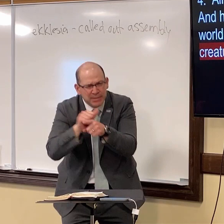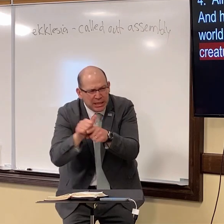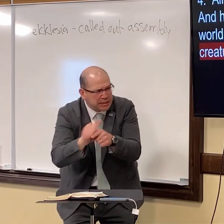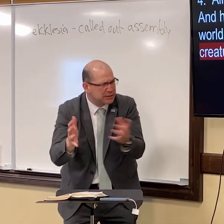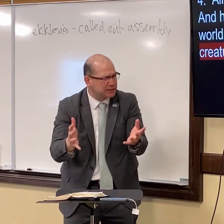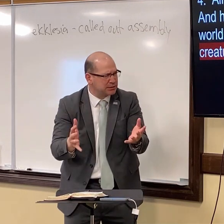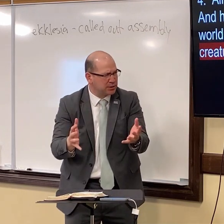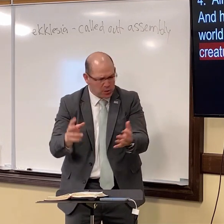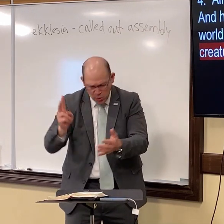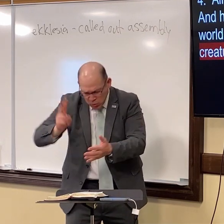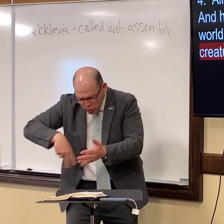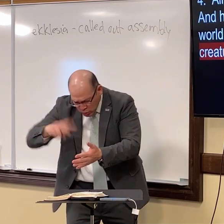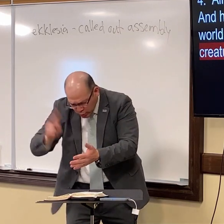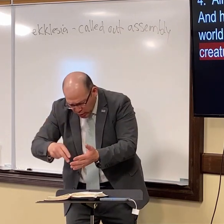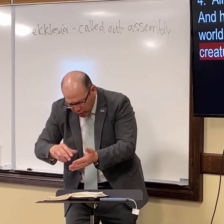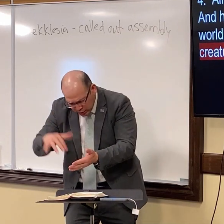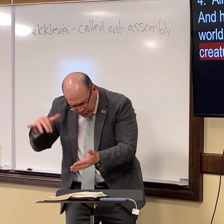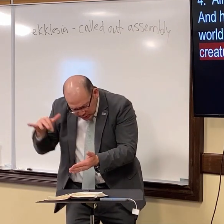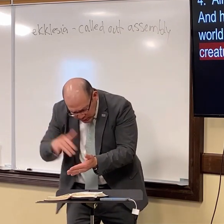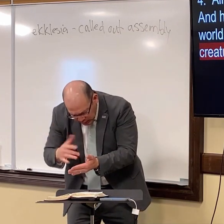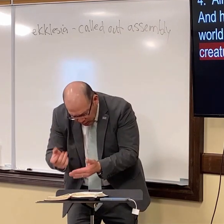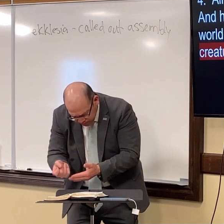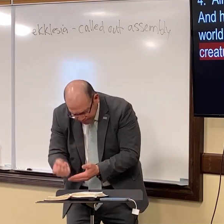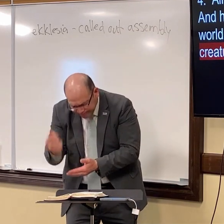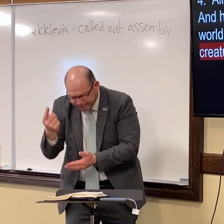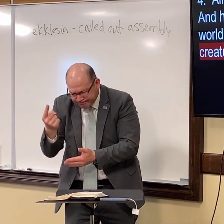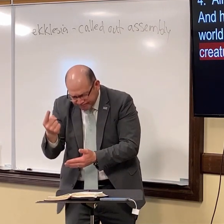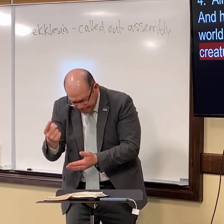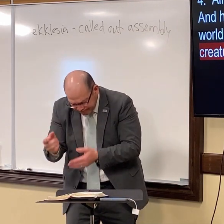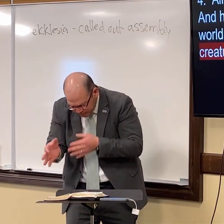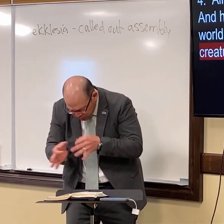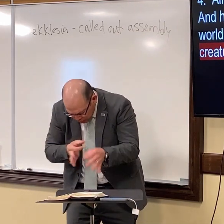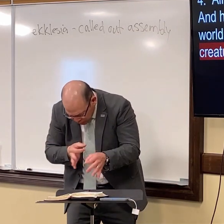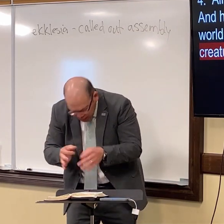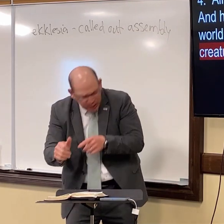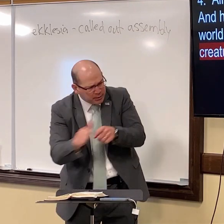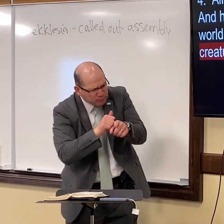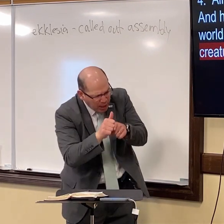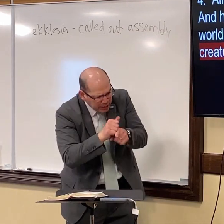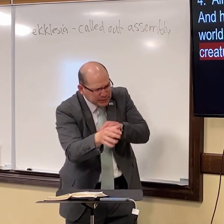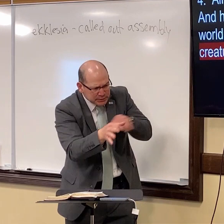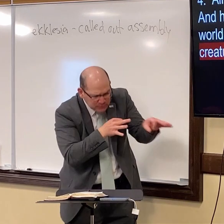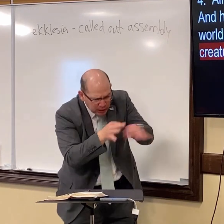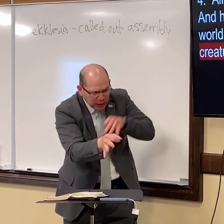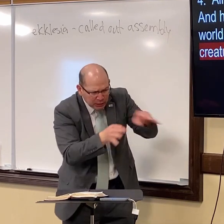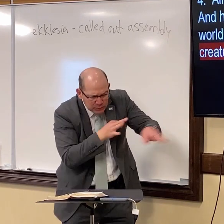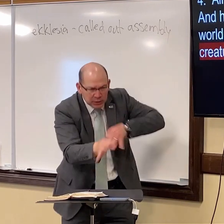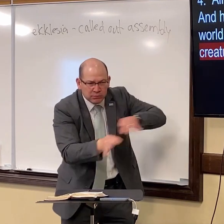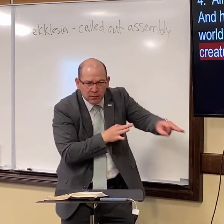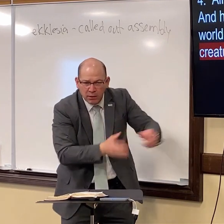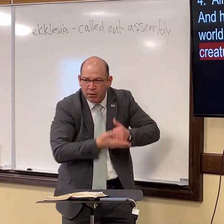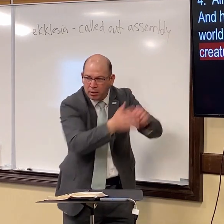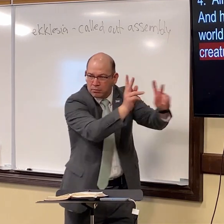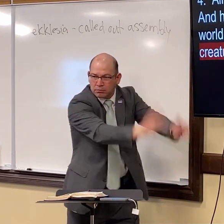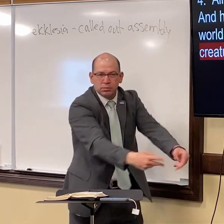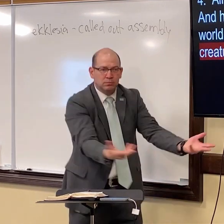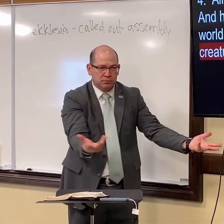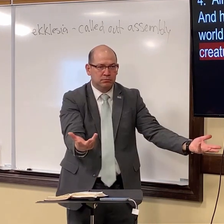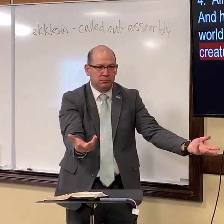You and I mean, we can read and study and practice and, you know, and explain things and to